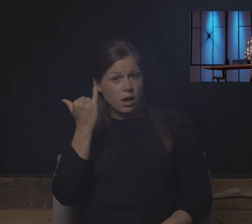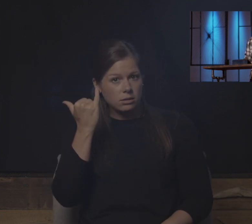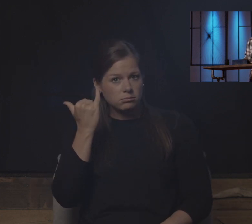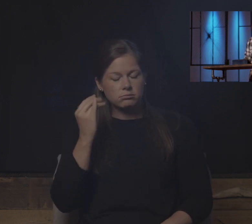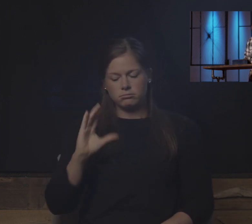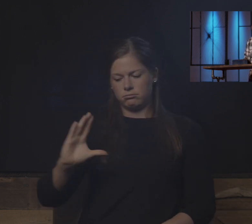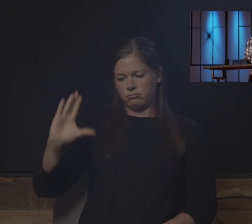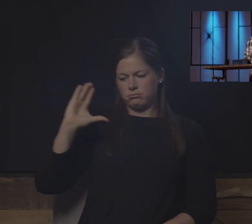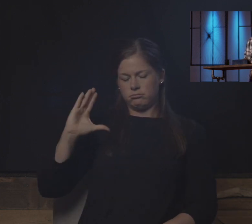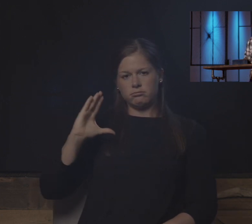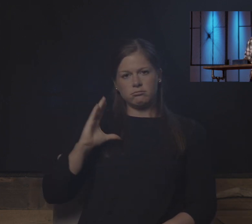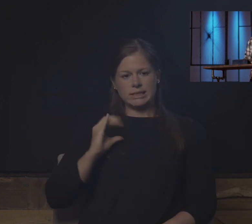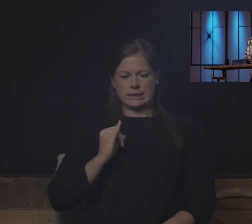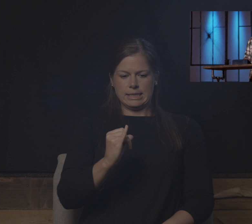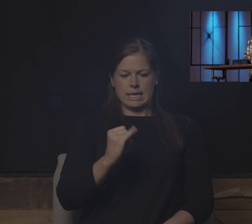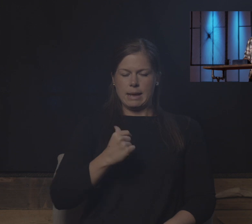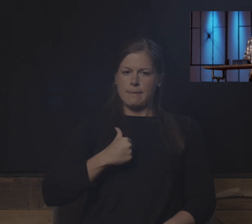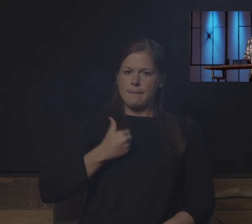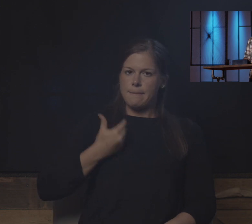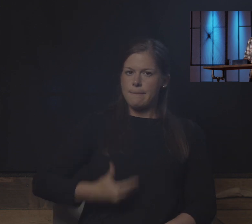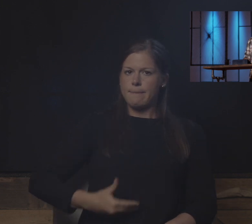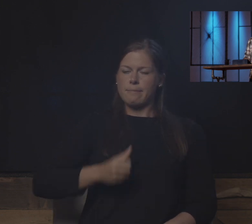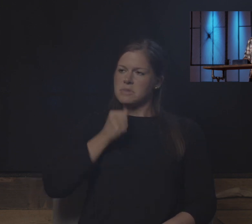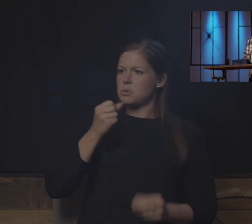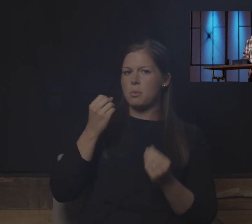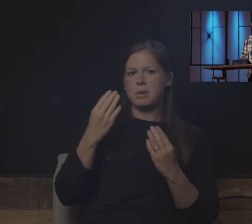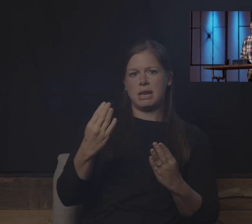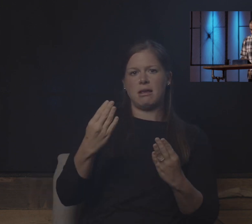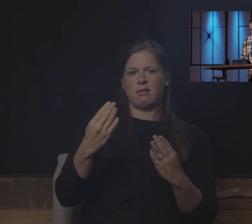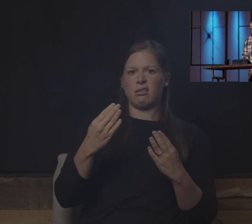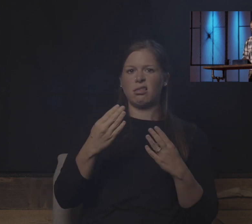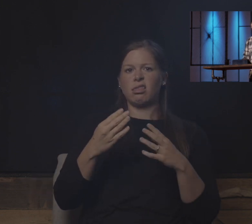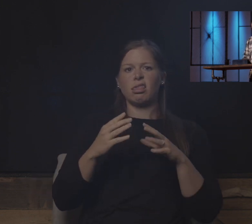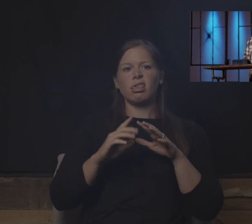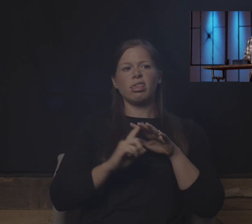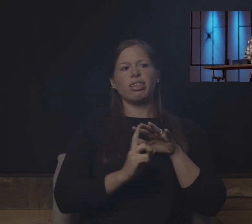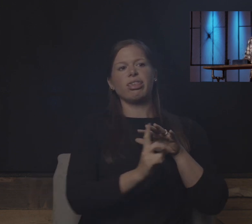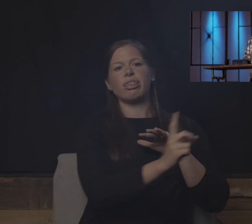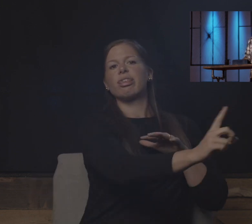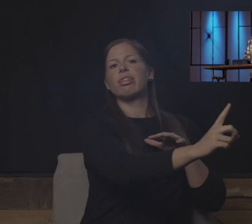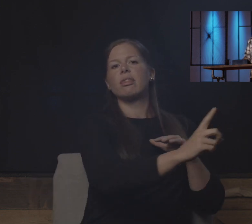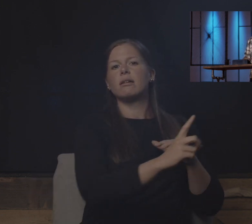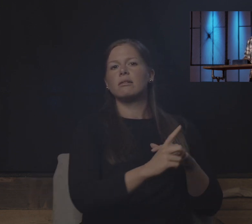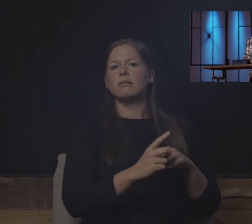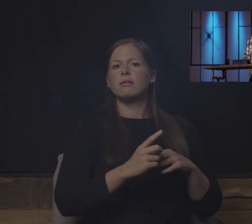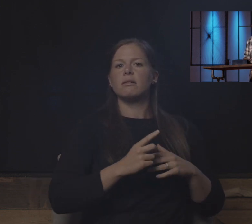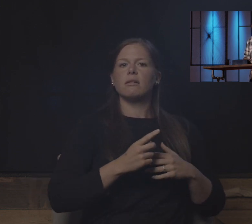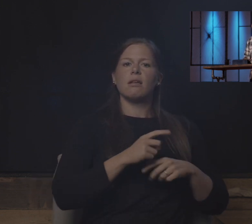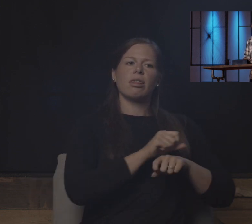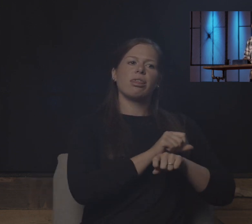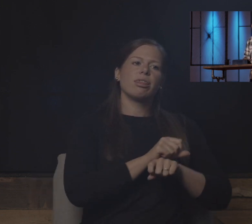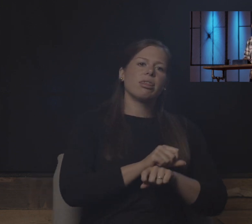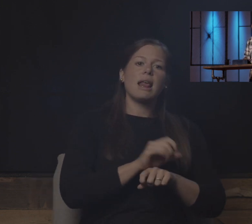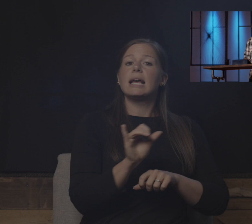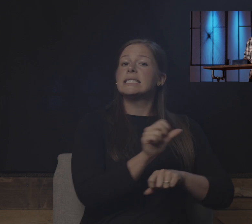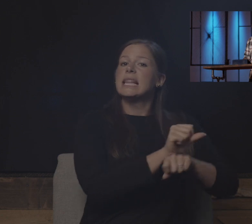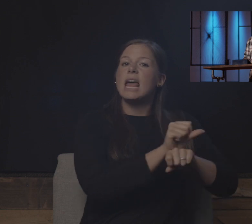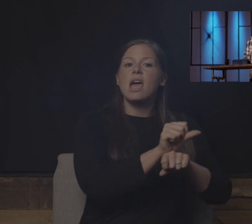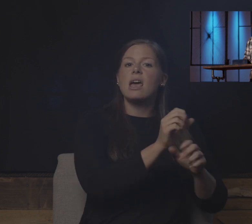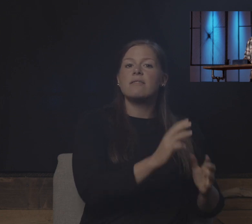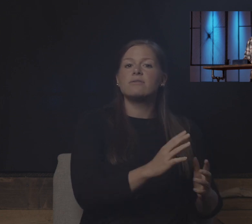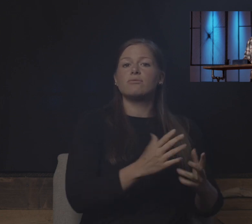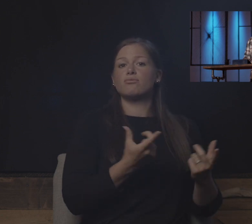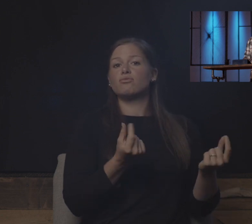foolish, disobedient, led astray, slaves to various passions and pleasures, passing our days in malice